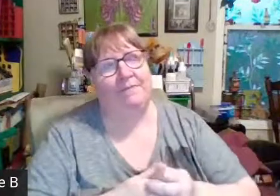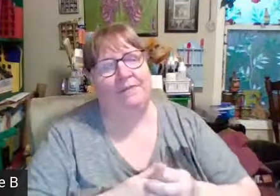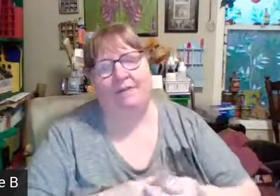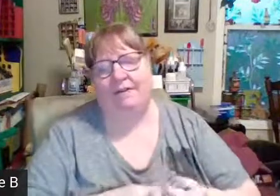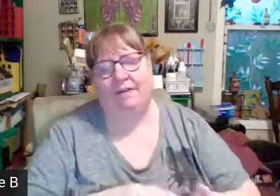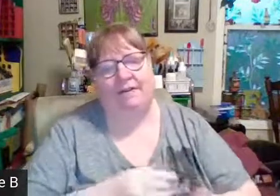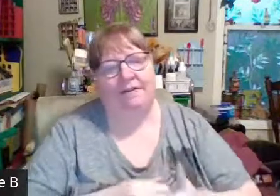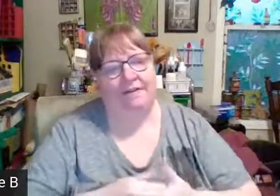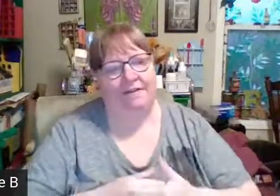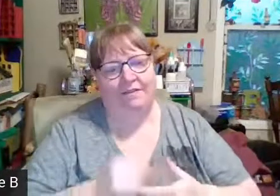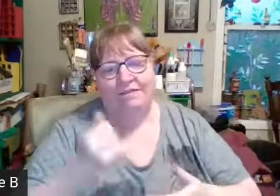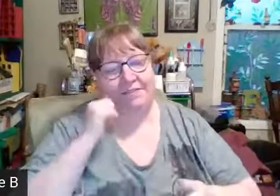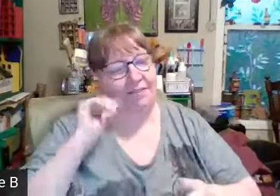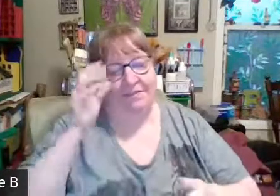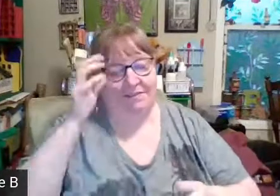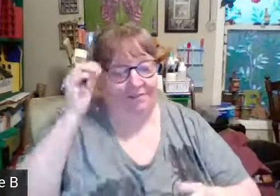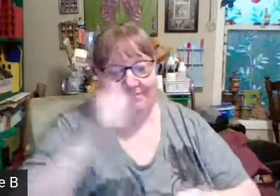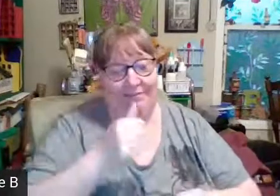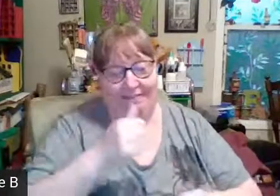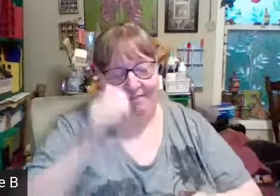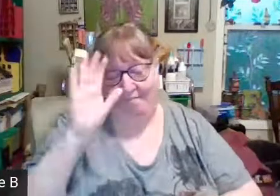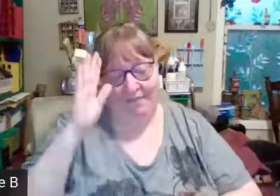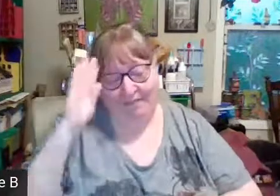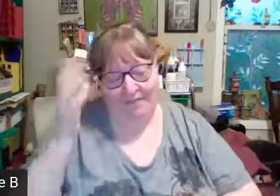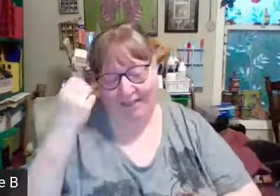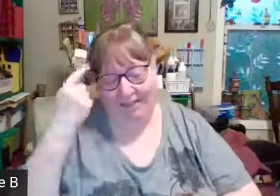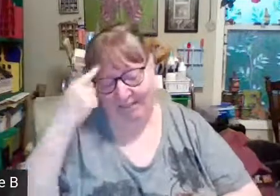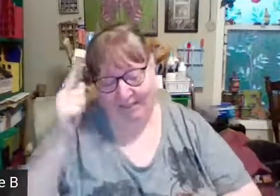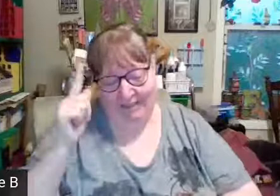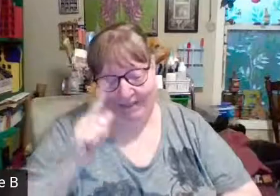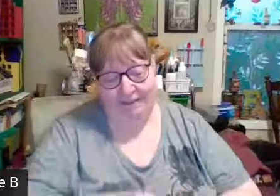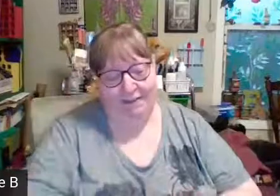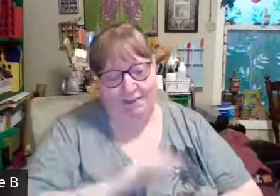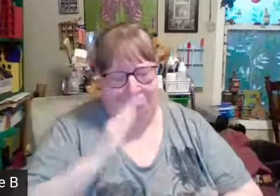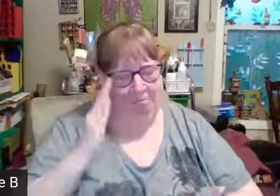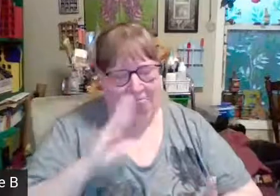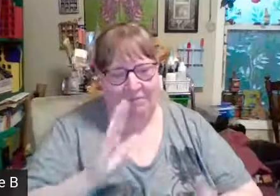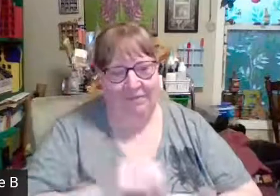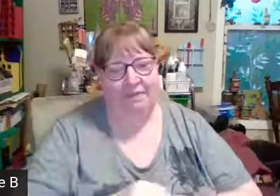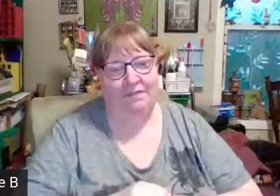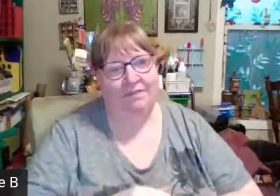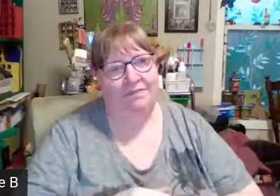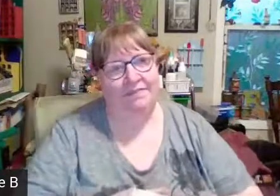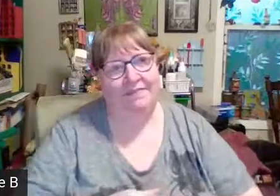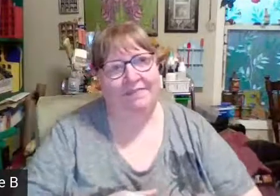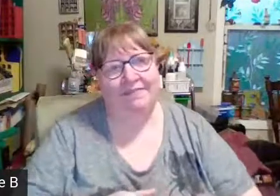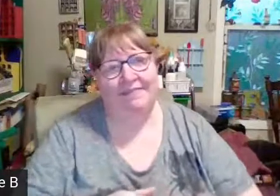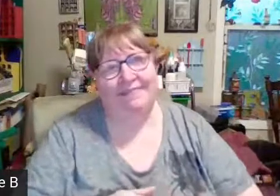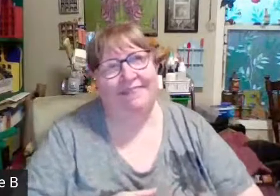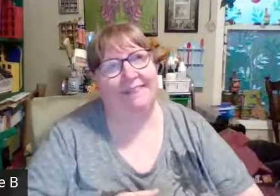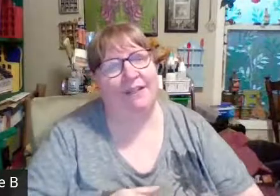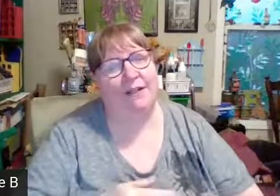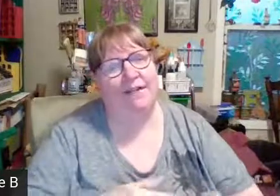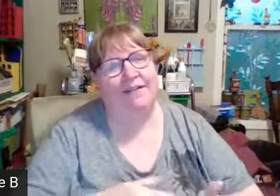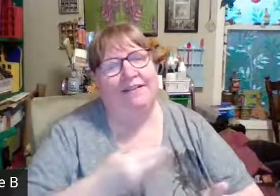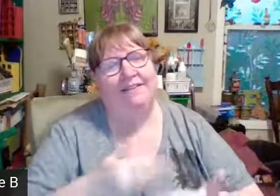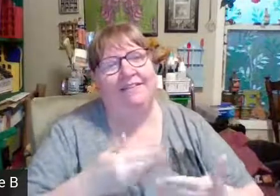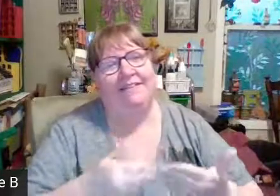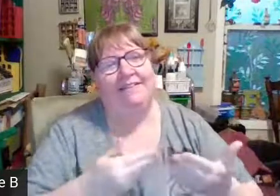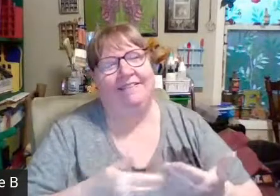a $10 product or a $20 product. And she was thinking, well, we know we can get this for everyone. It was jewelry kit or whatever we were